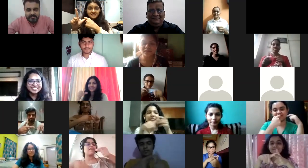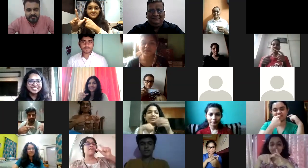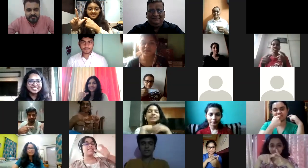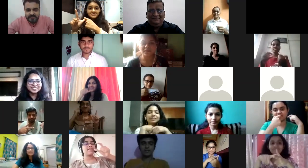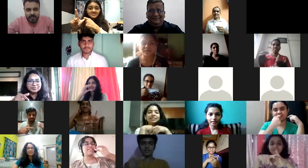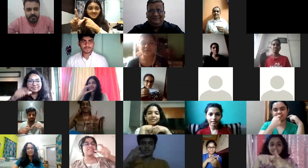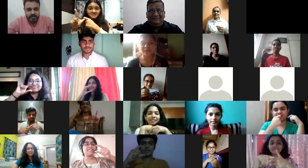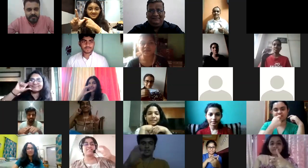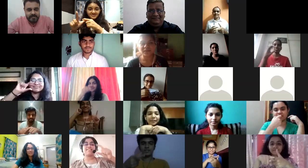Coffee.